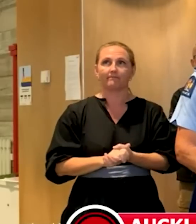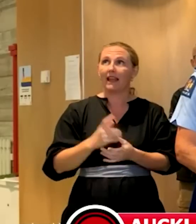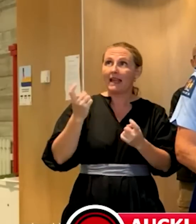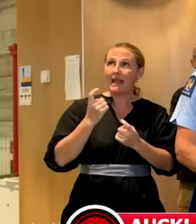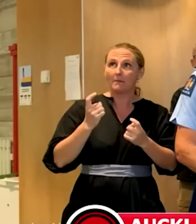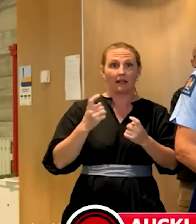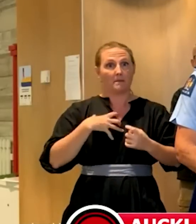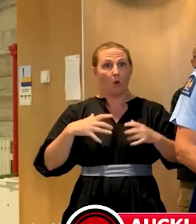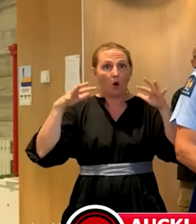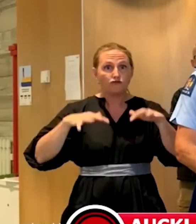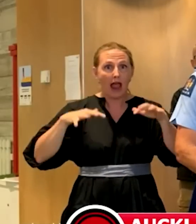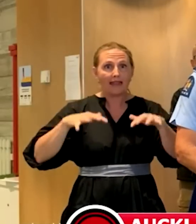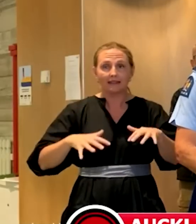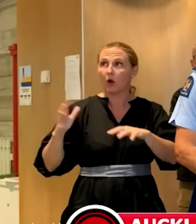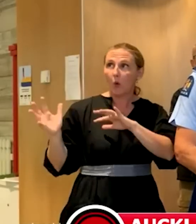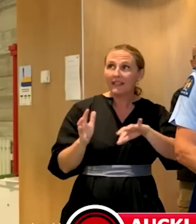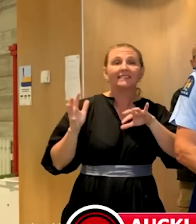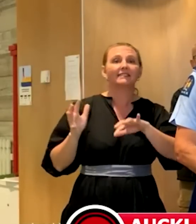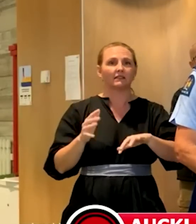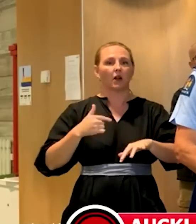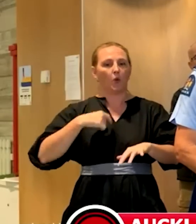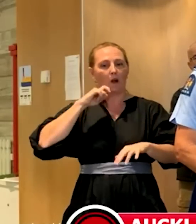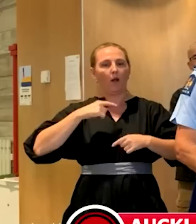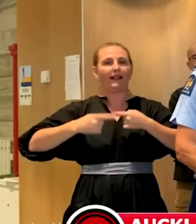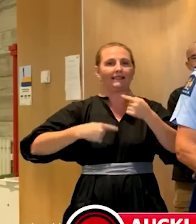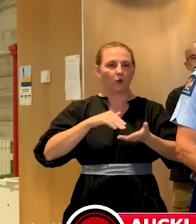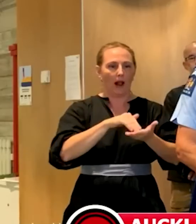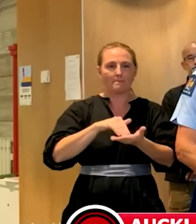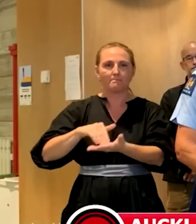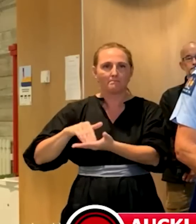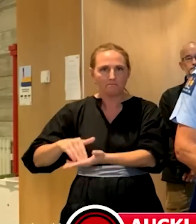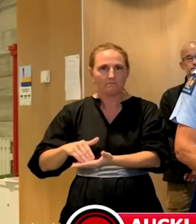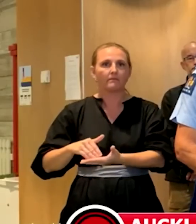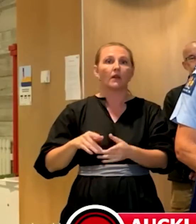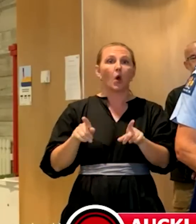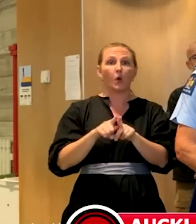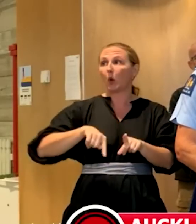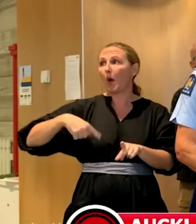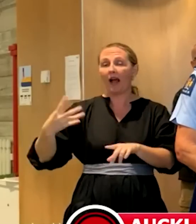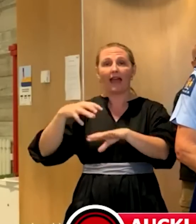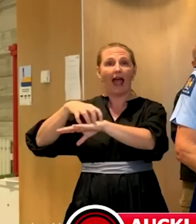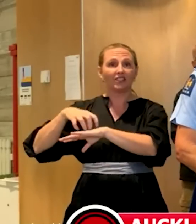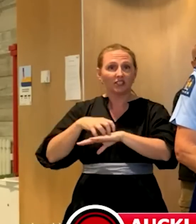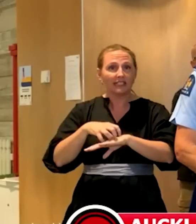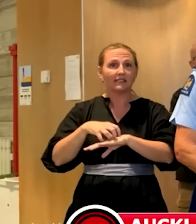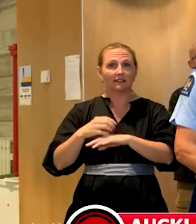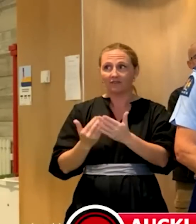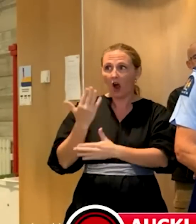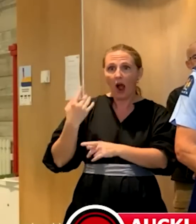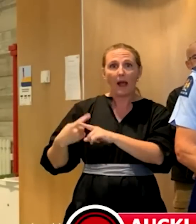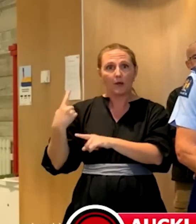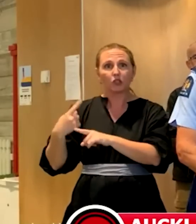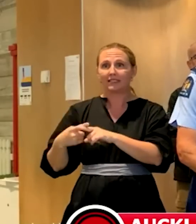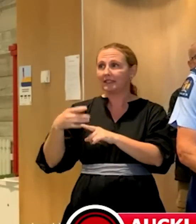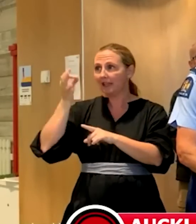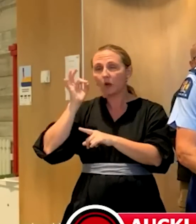event. We will continue to do that obviously alongside other agencies, and touching on that,